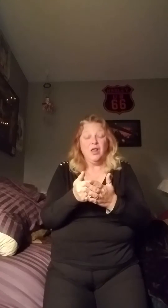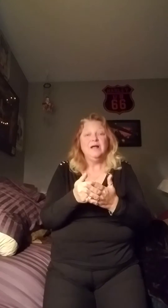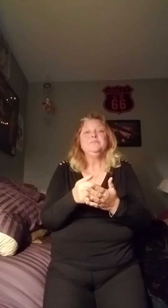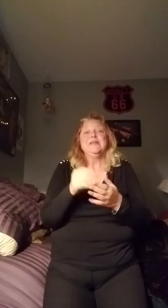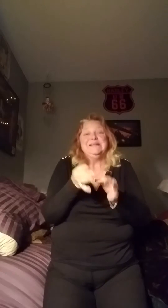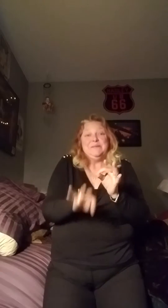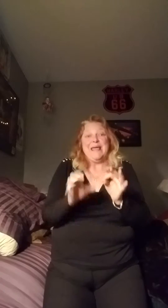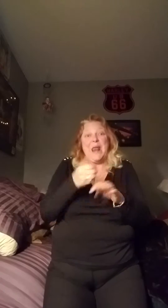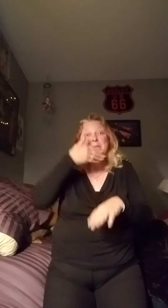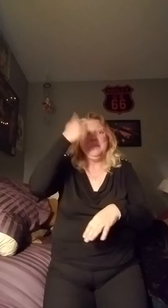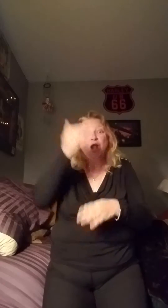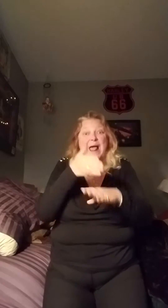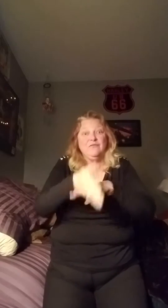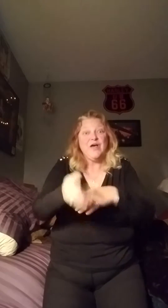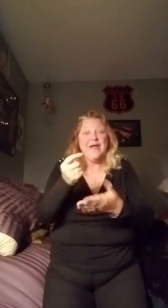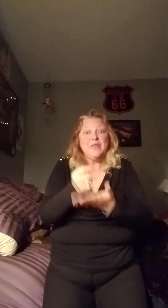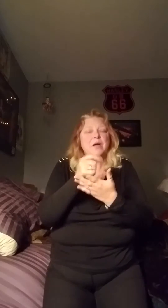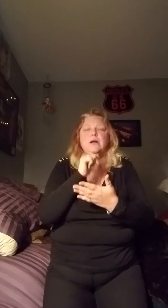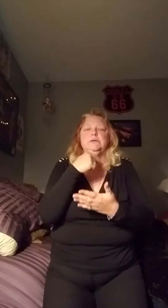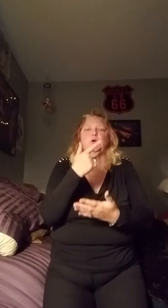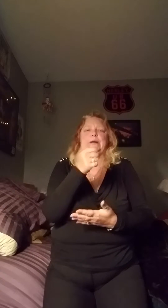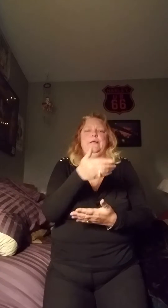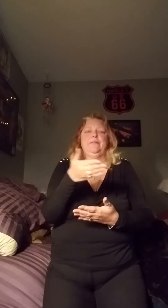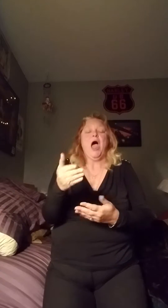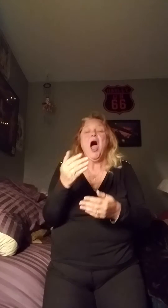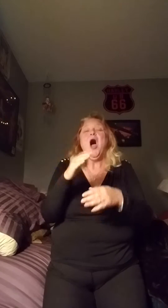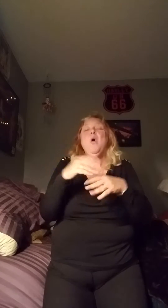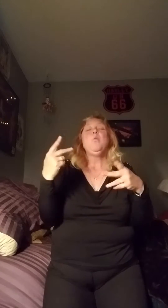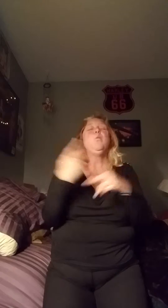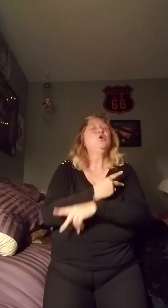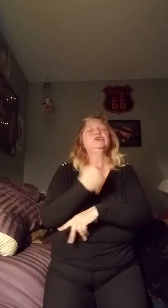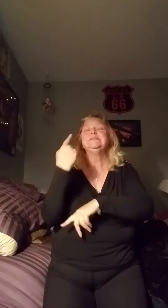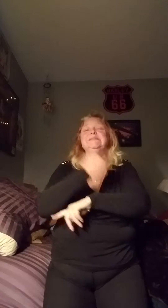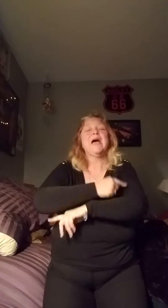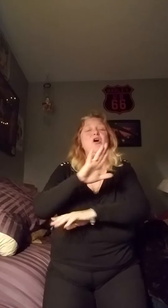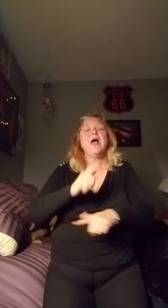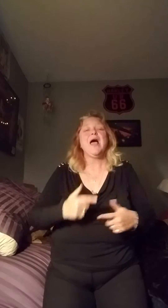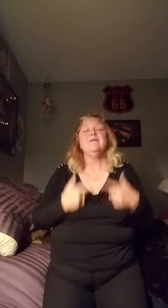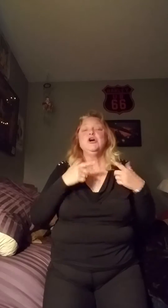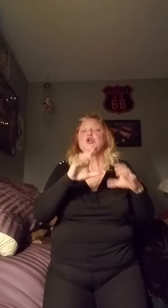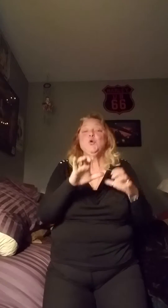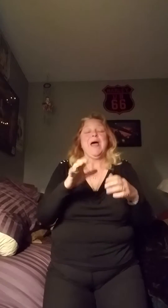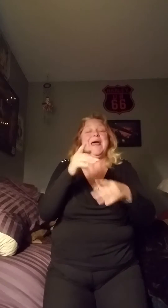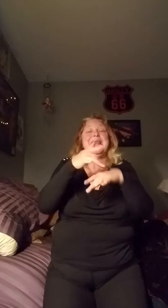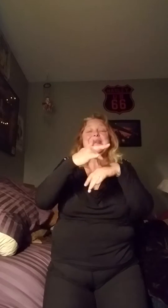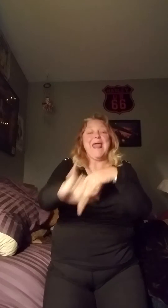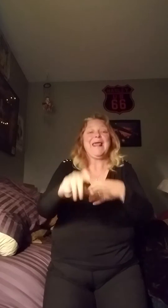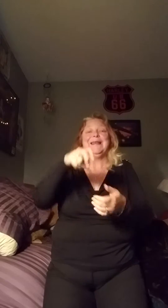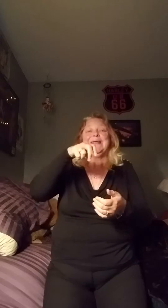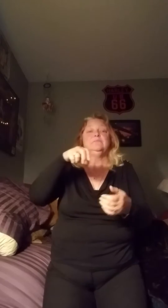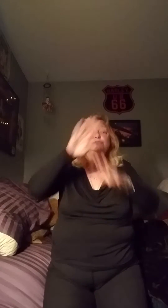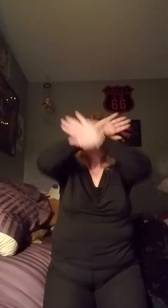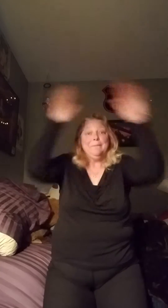doesn't tell you anything. On the worst day of your life, you could do naked jumping jacks on the roof of your college for